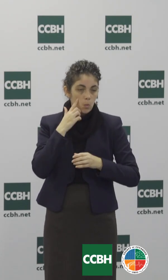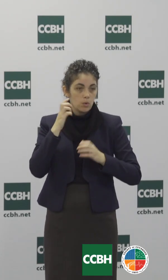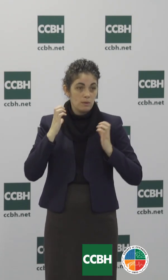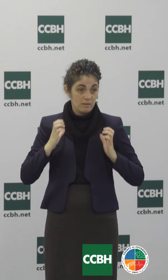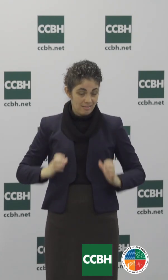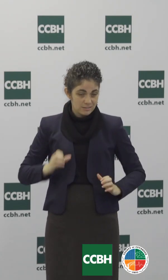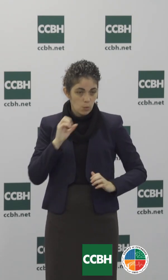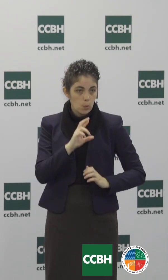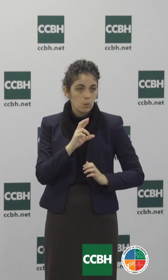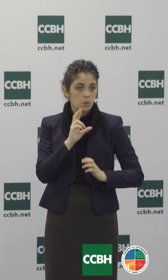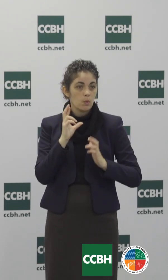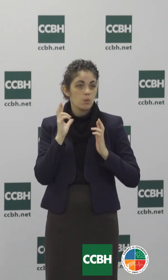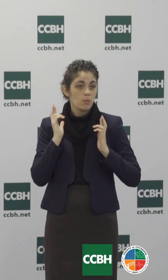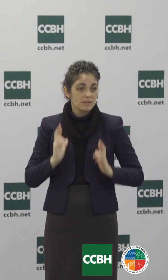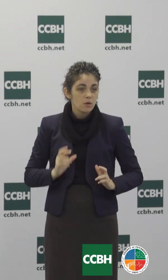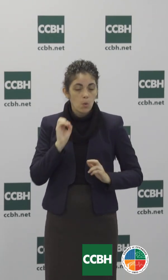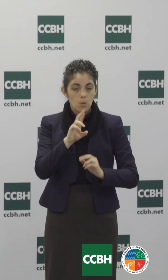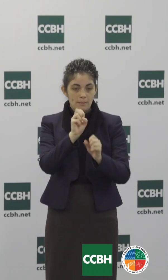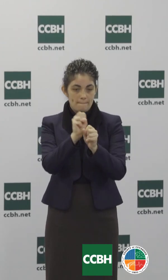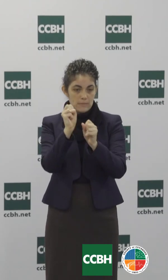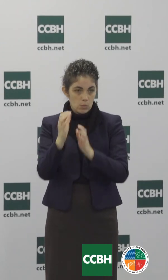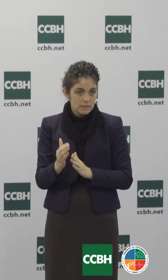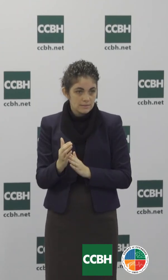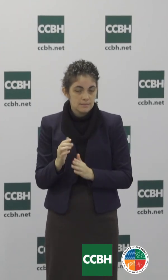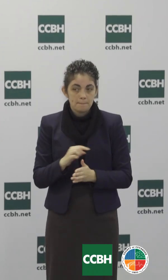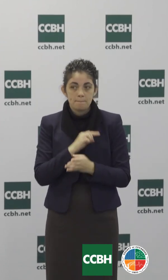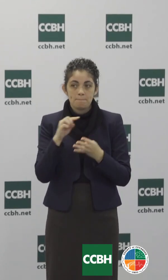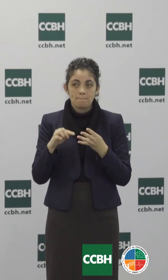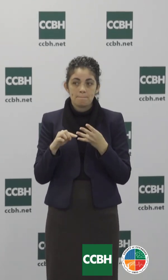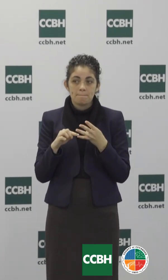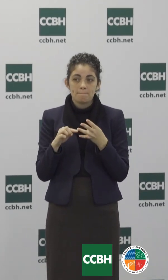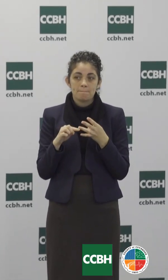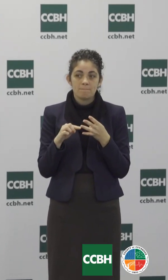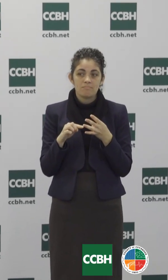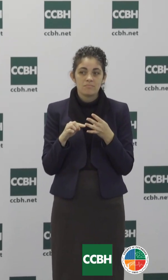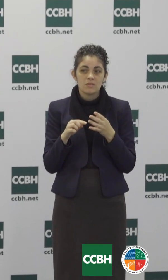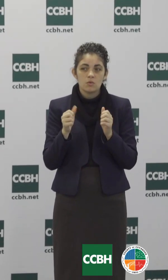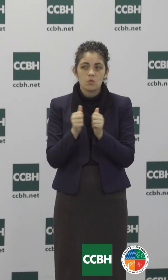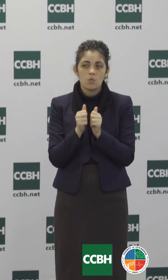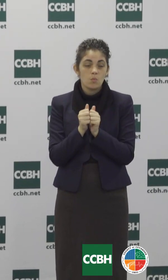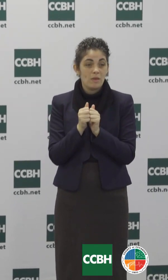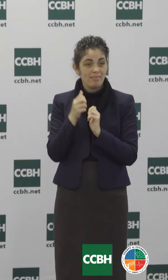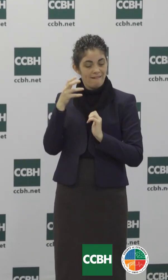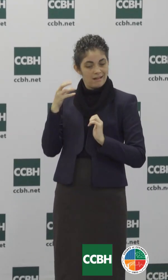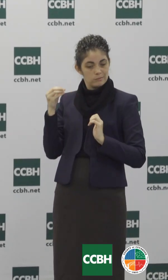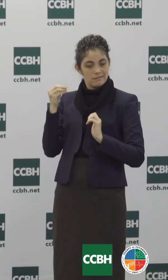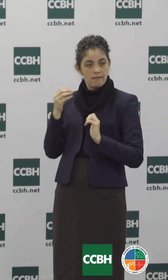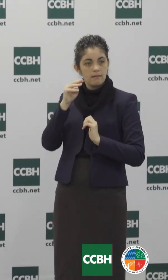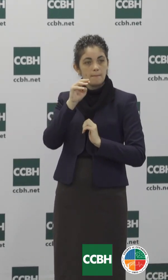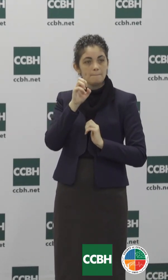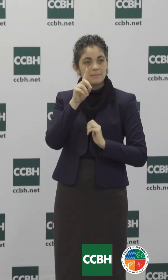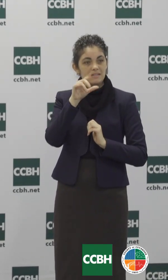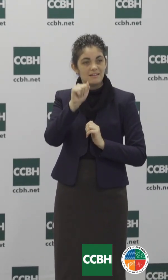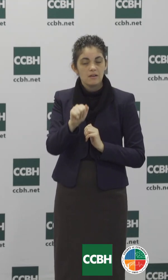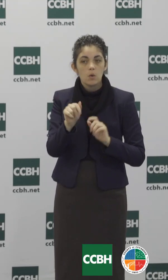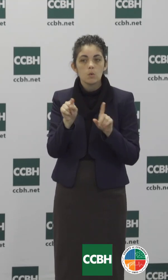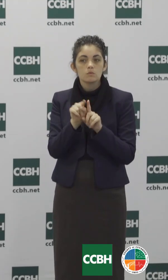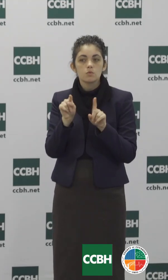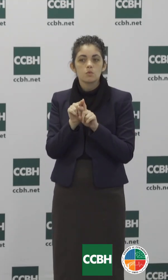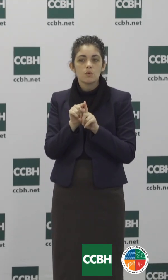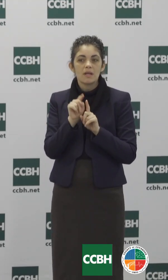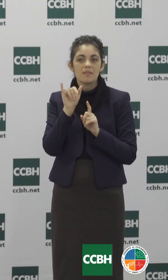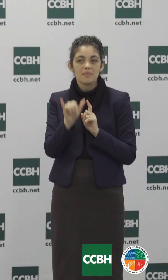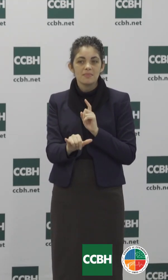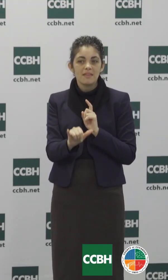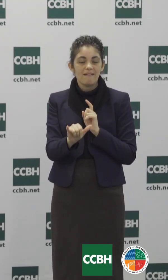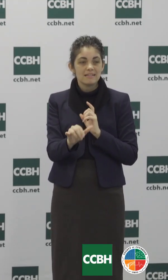clients, with their own employees, and also with the external, media. And part of that resident